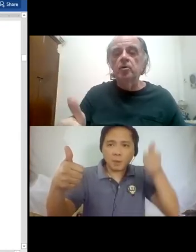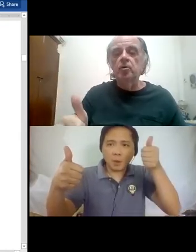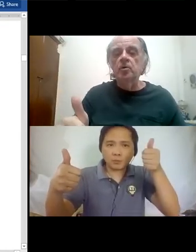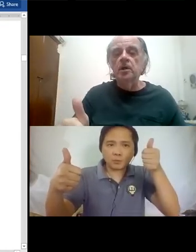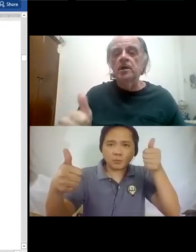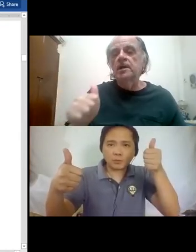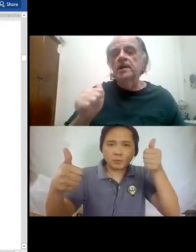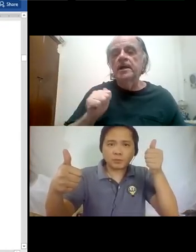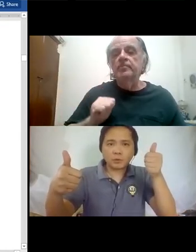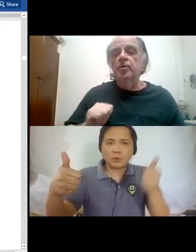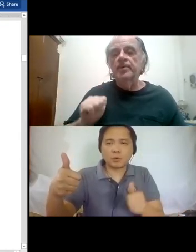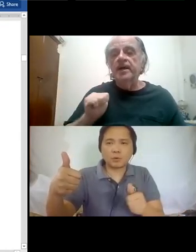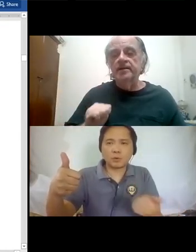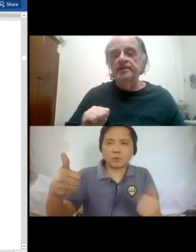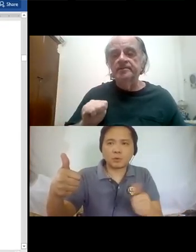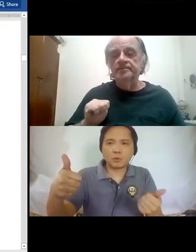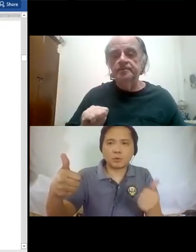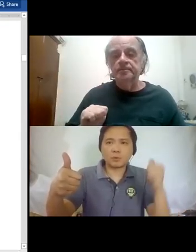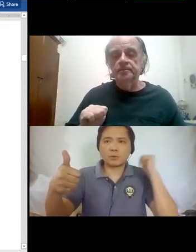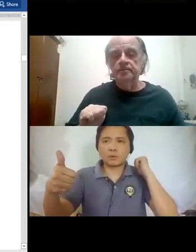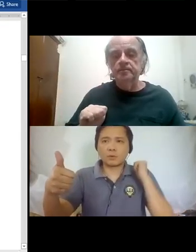and who and book bag